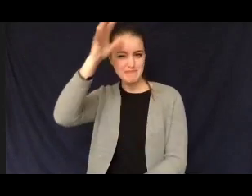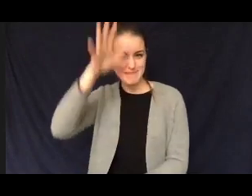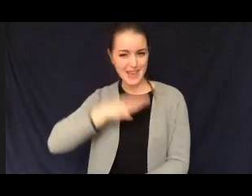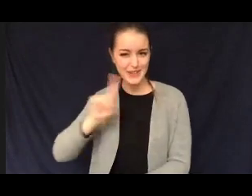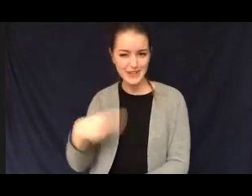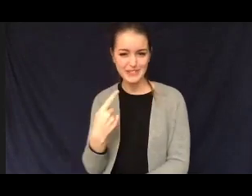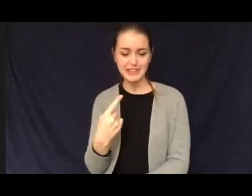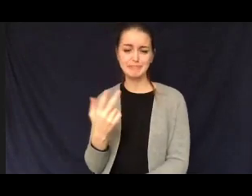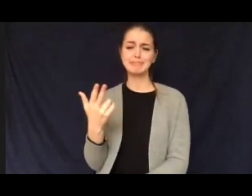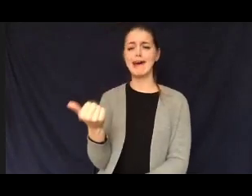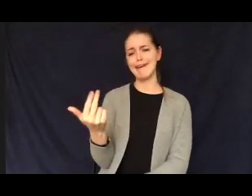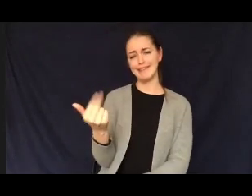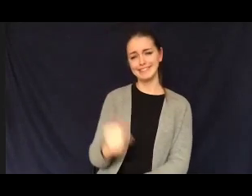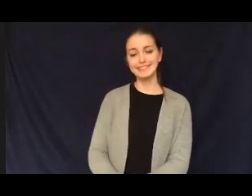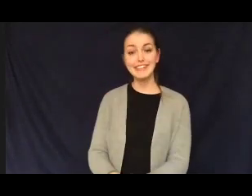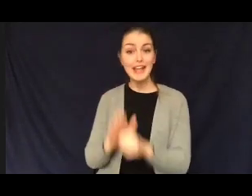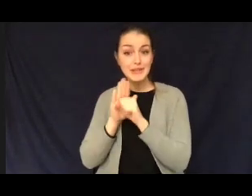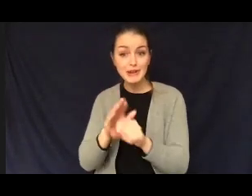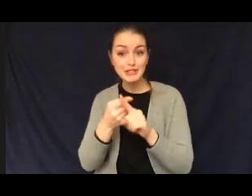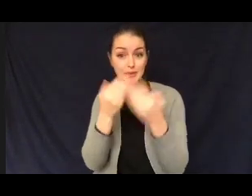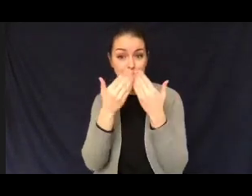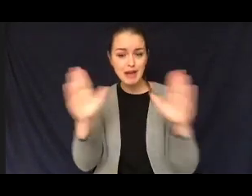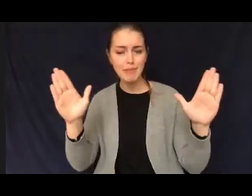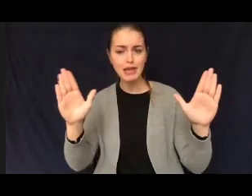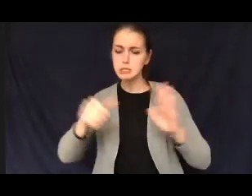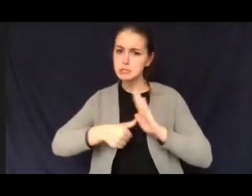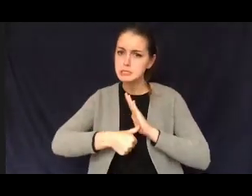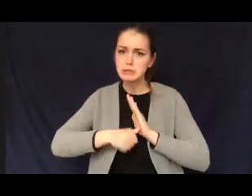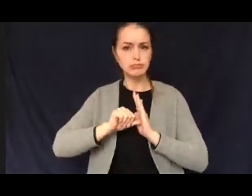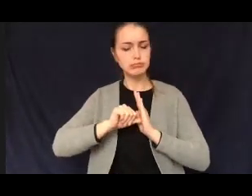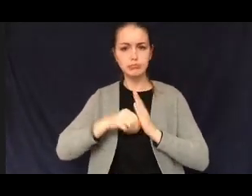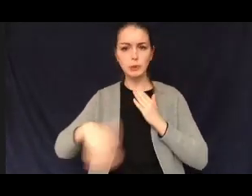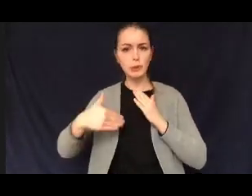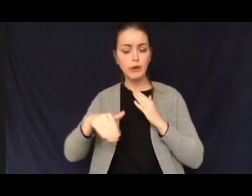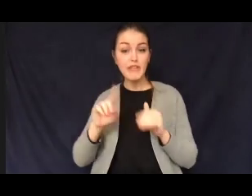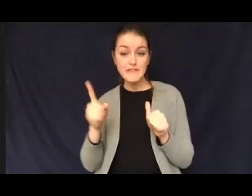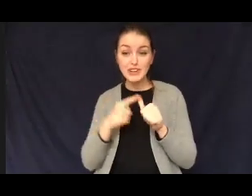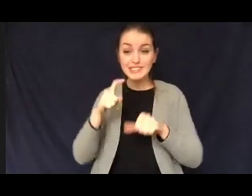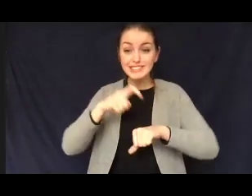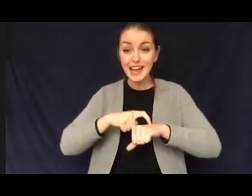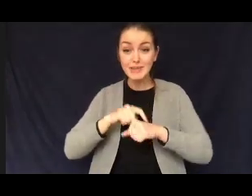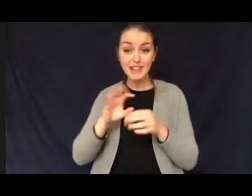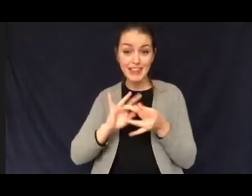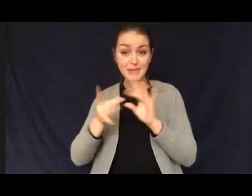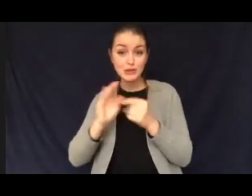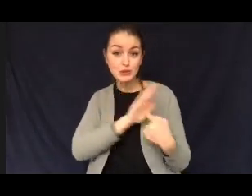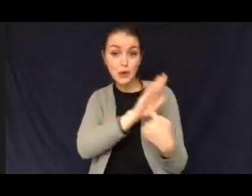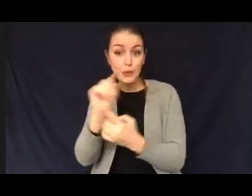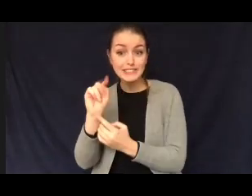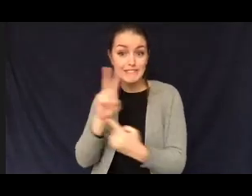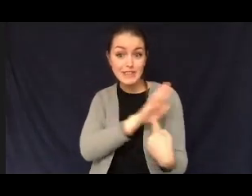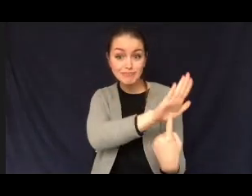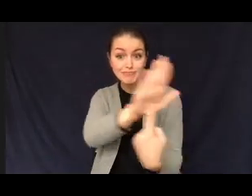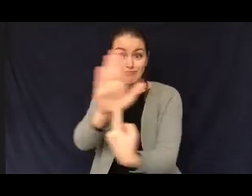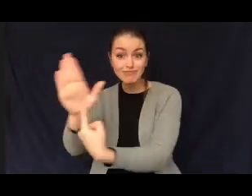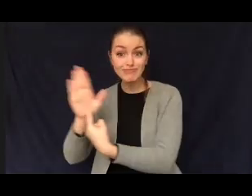And the pressure from the public was intense. For the first time ever, the Olympics would be shown on television, and all the athletes knew